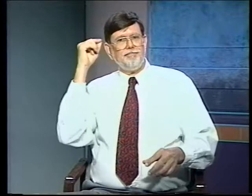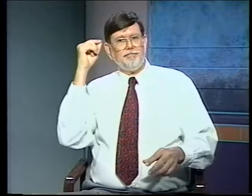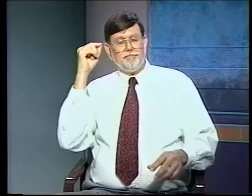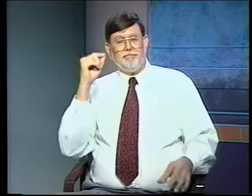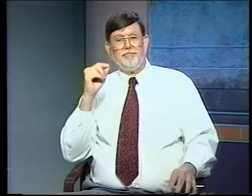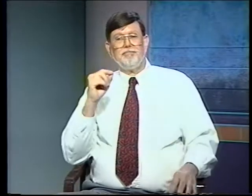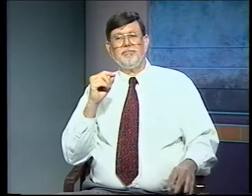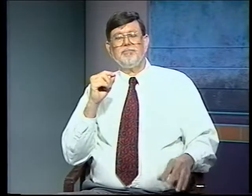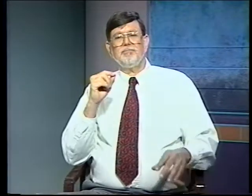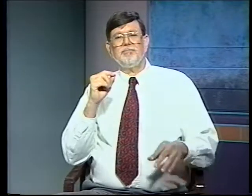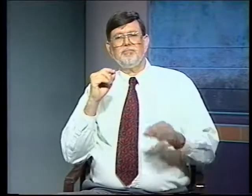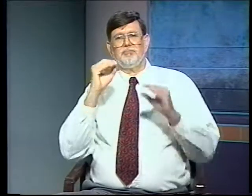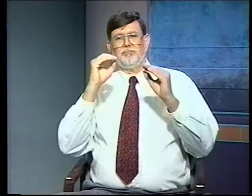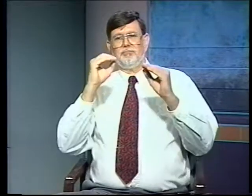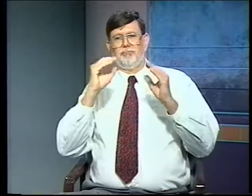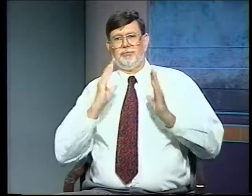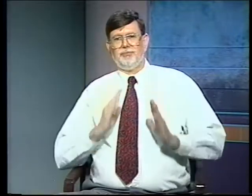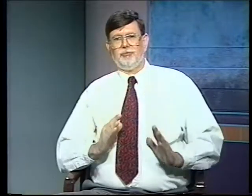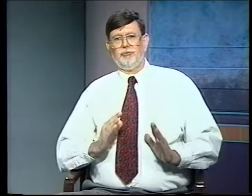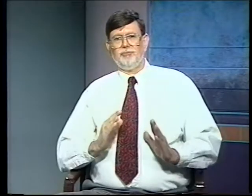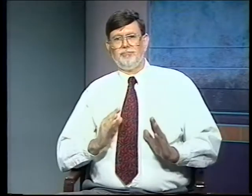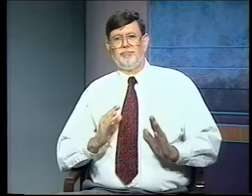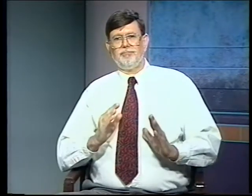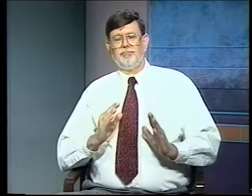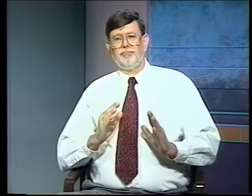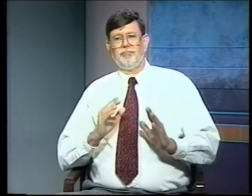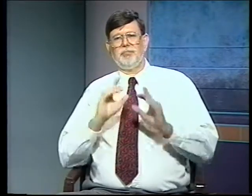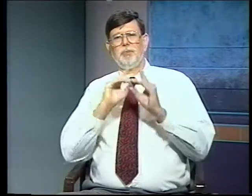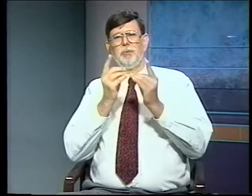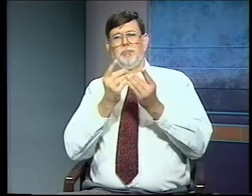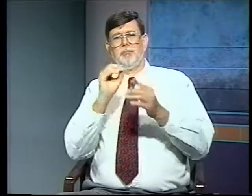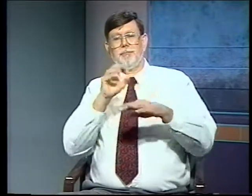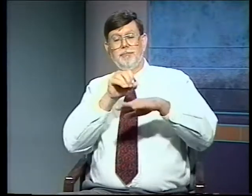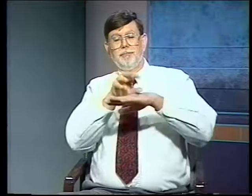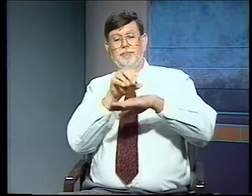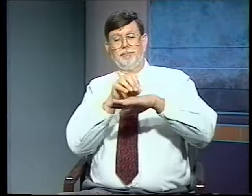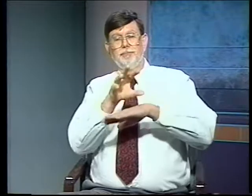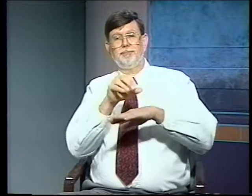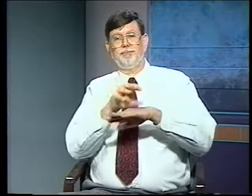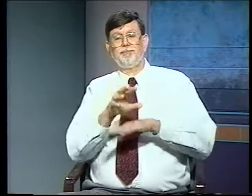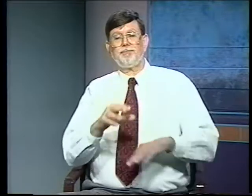I'm currently on the faculty of Gallaudet University,